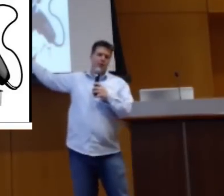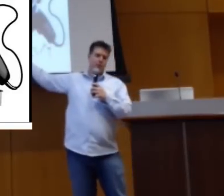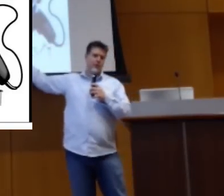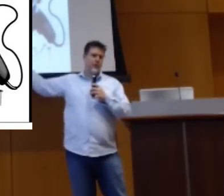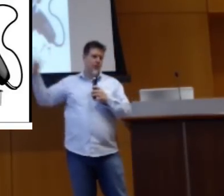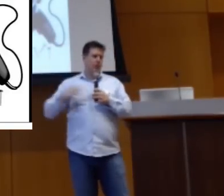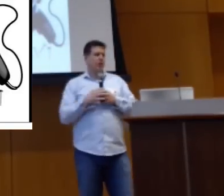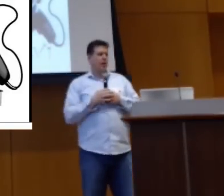use.